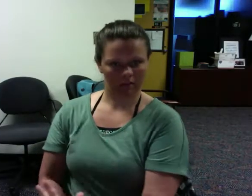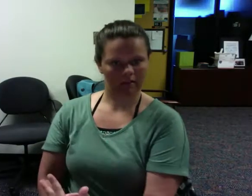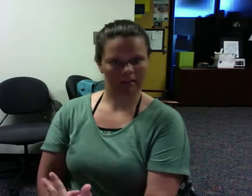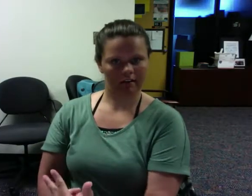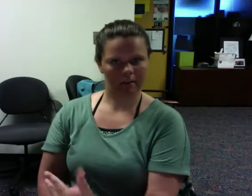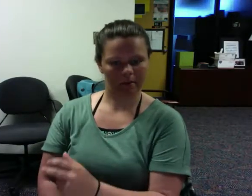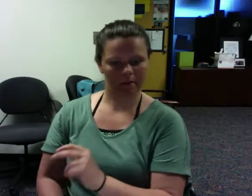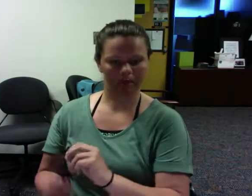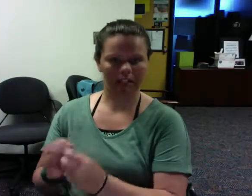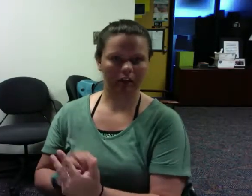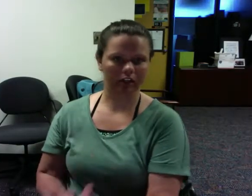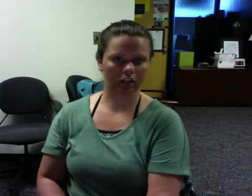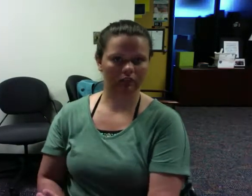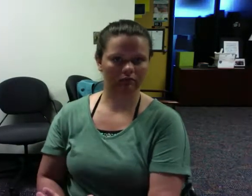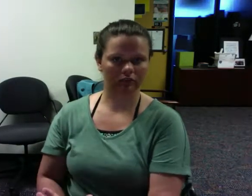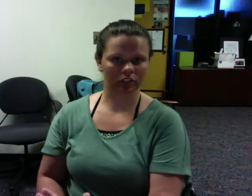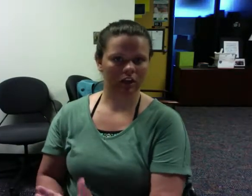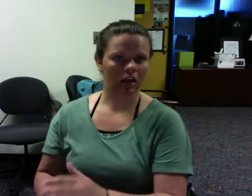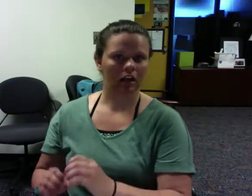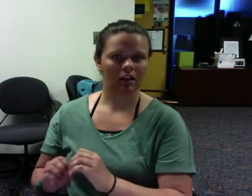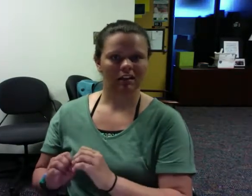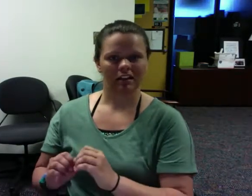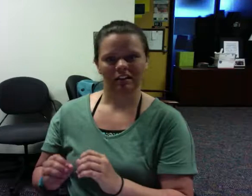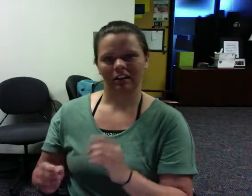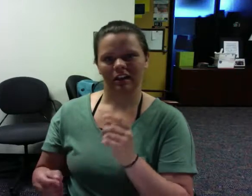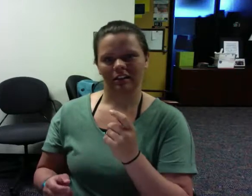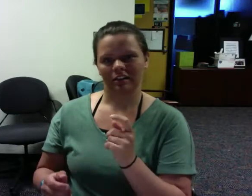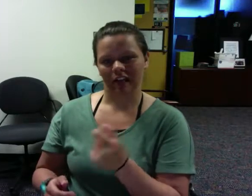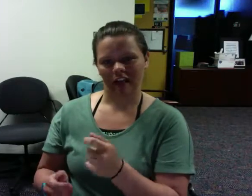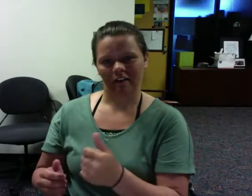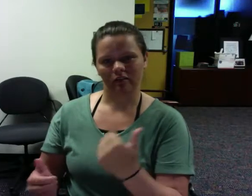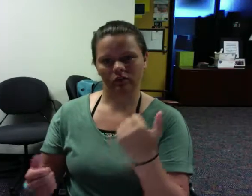Lack of support. And then we'll talk about that in just a second.